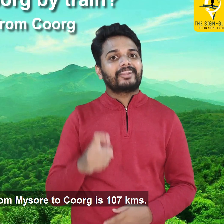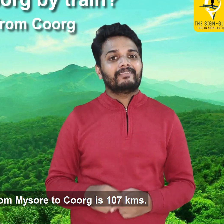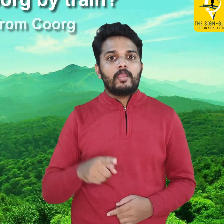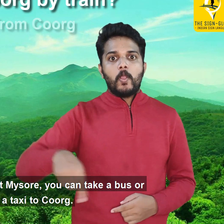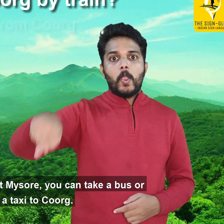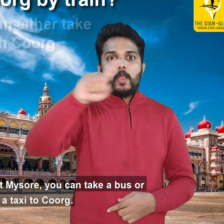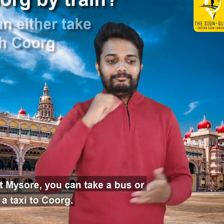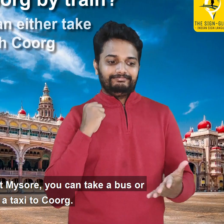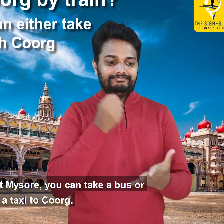km.